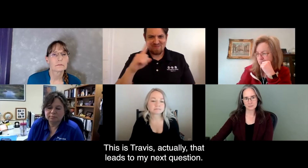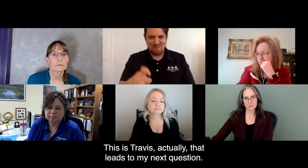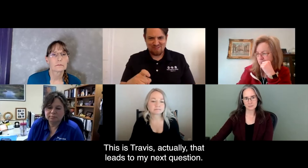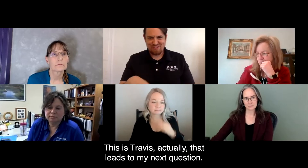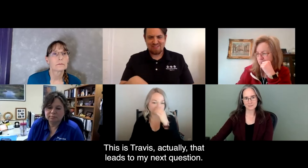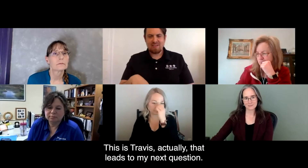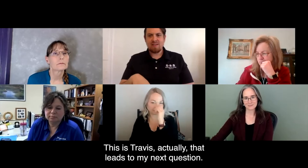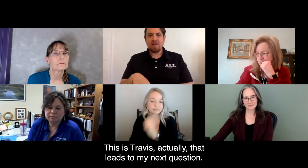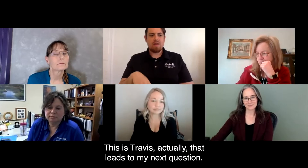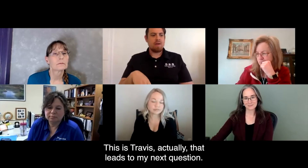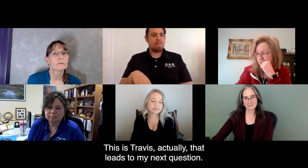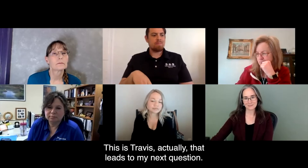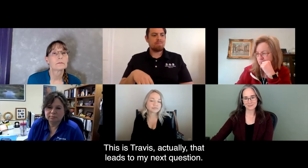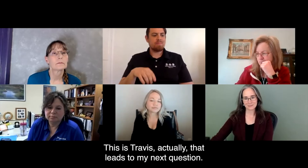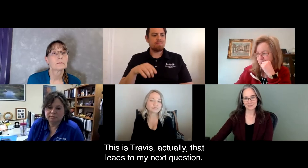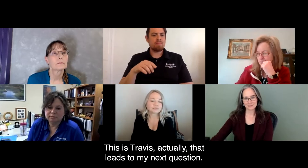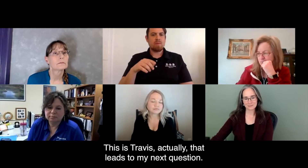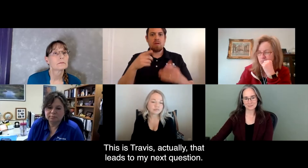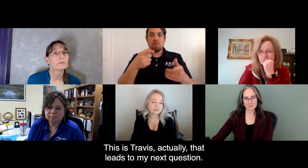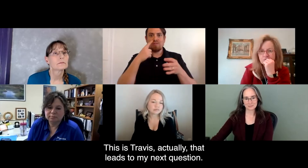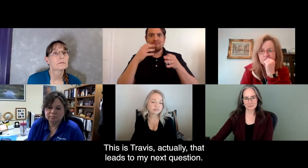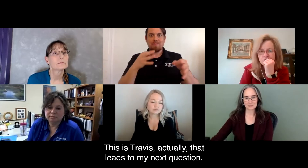This is Travis. Actually, that leads to my next question.